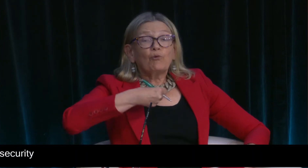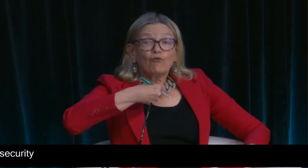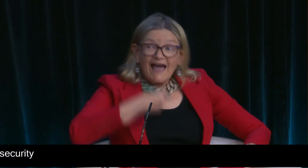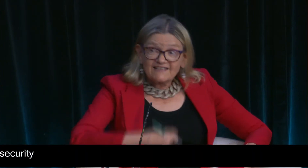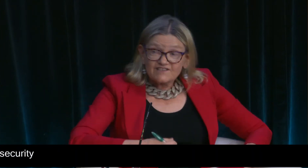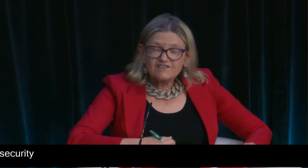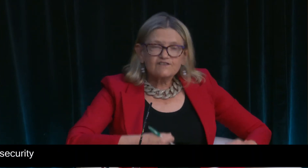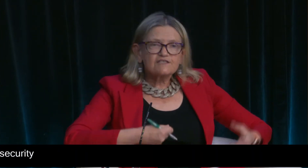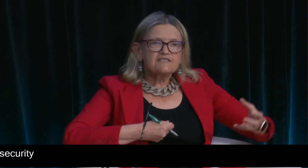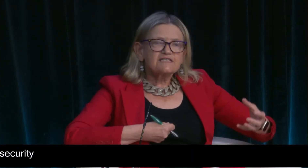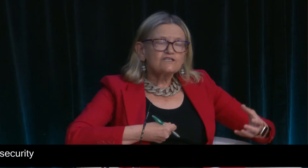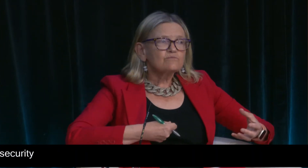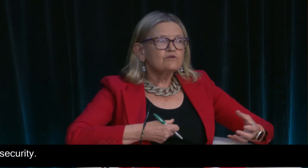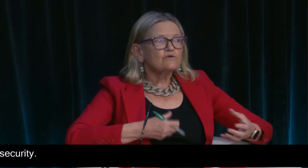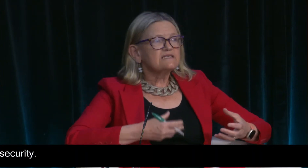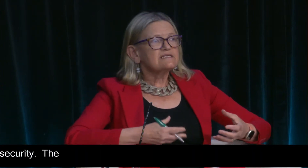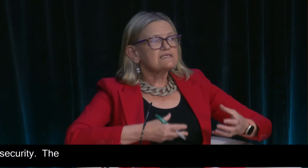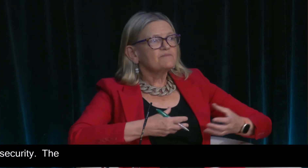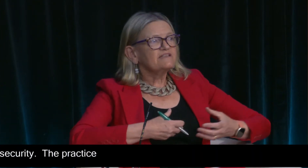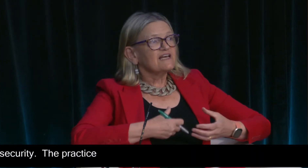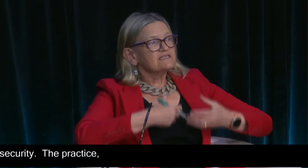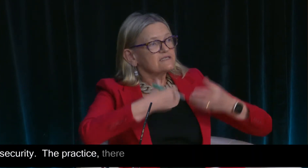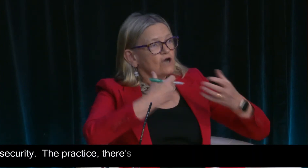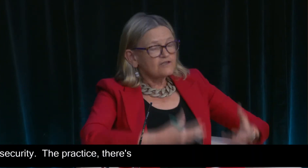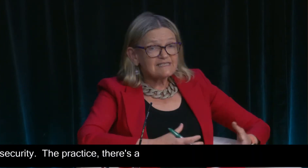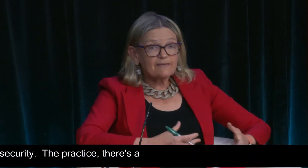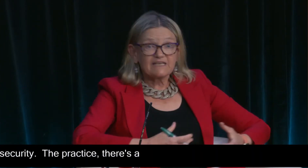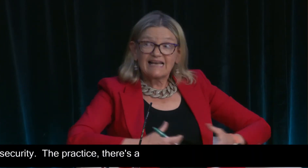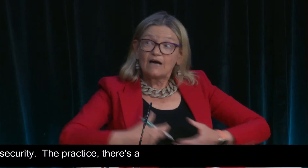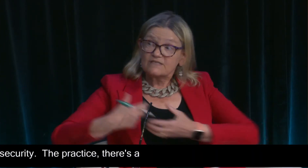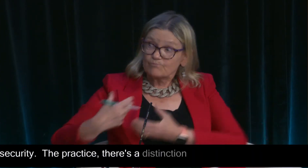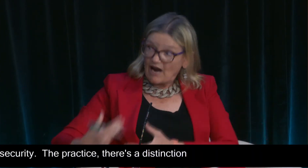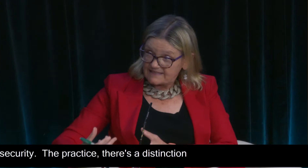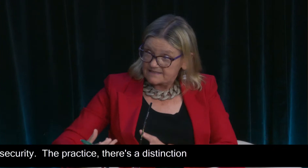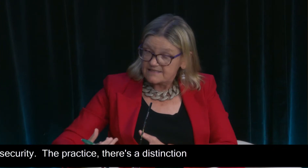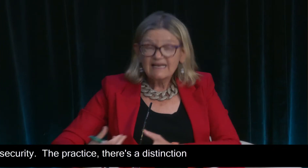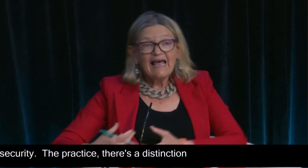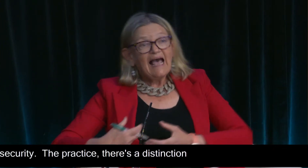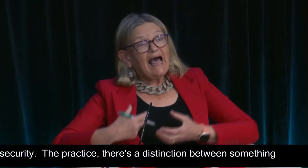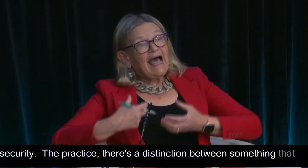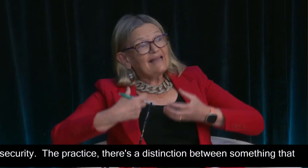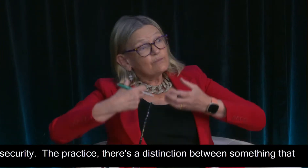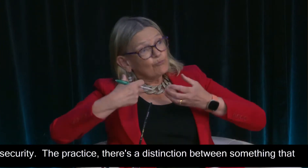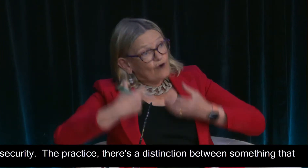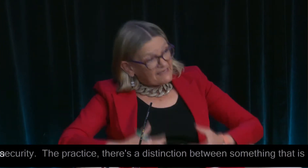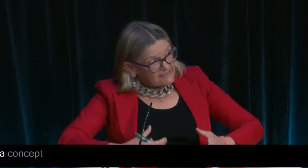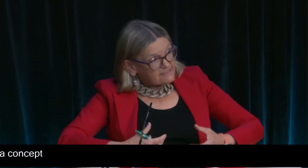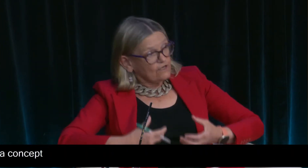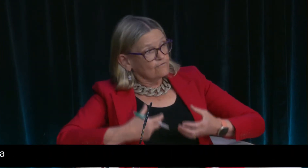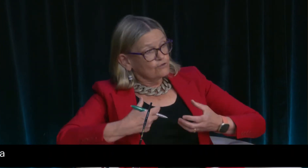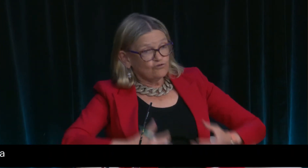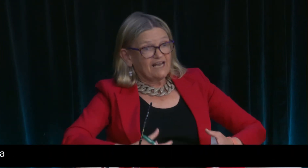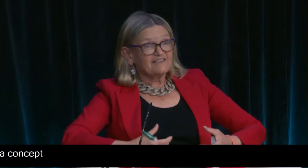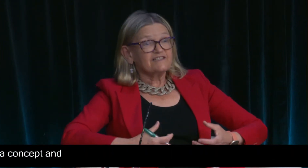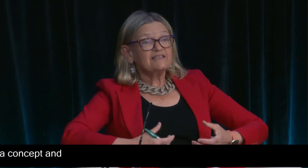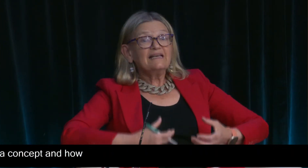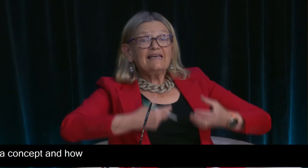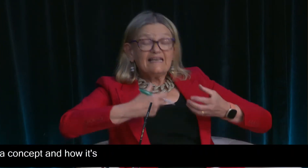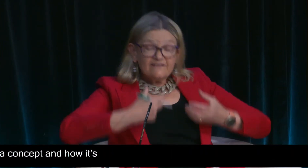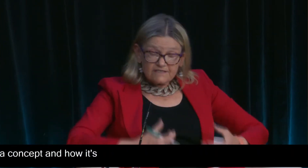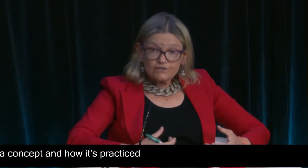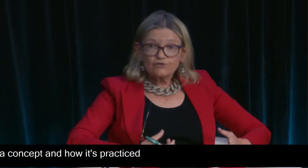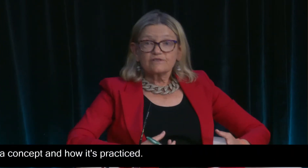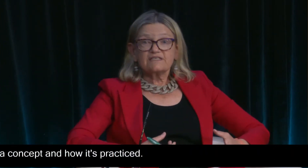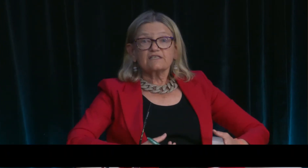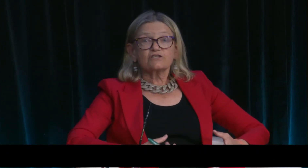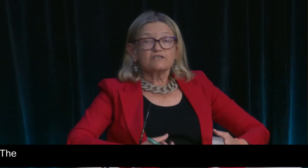the practice, there's a distinction between something that is a concept and how it's practiced. And the practice of neutrality